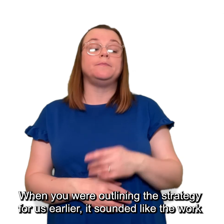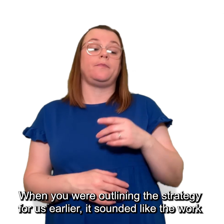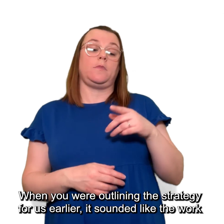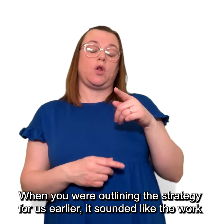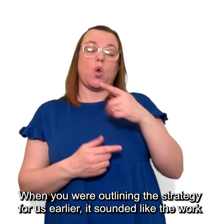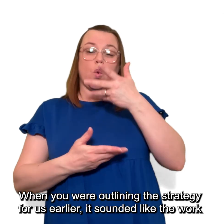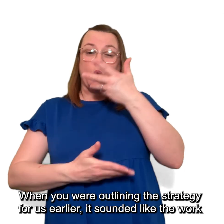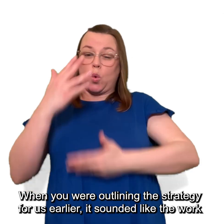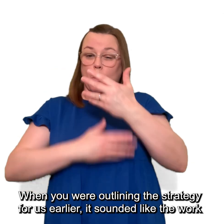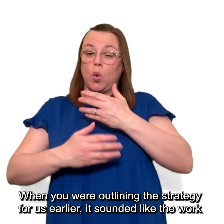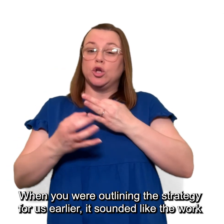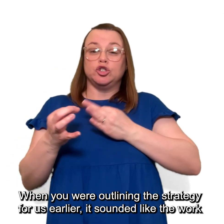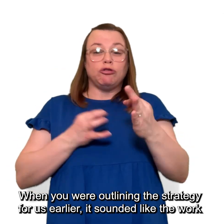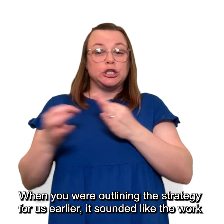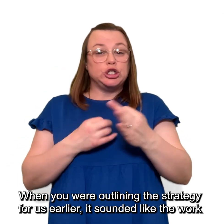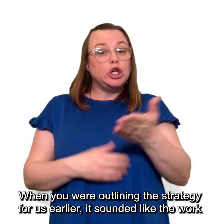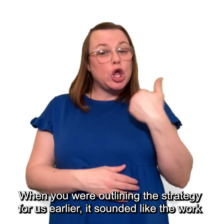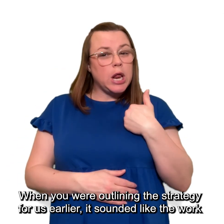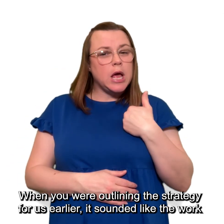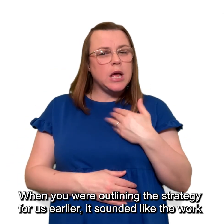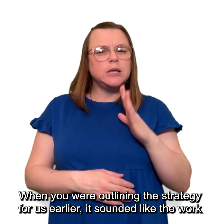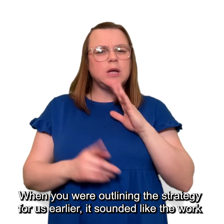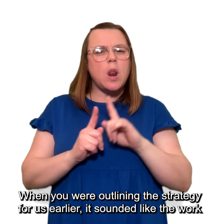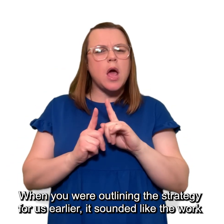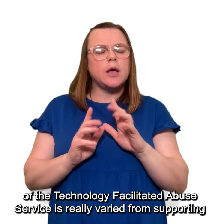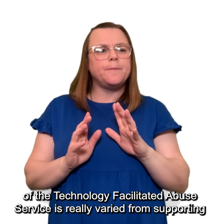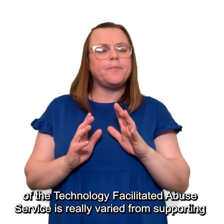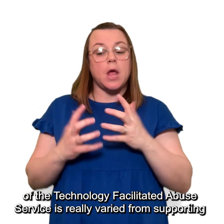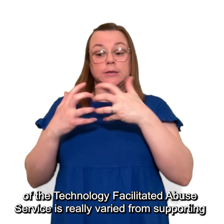When you were outlining the strategy for us earlier, it sounded